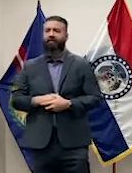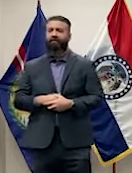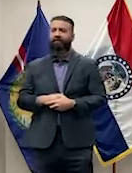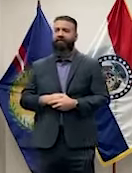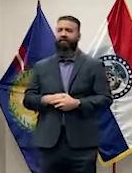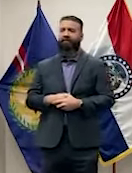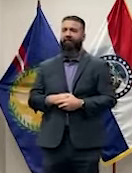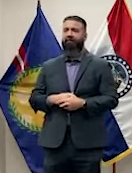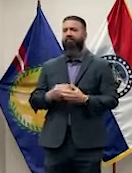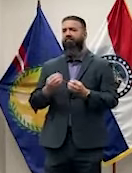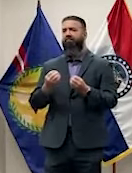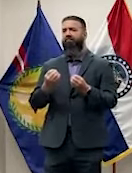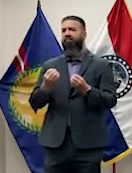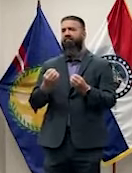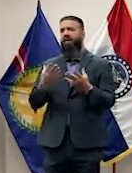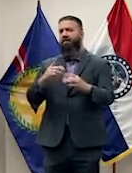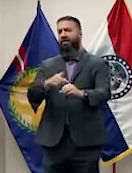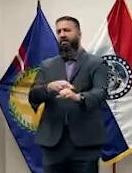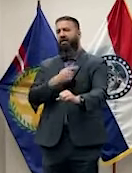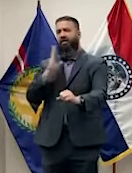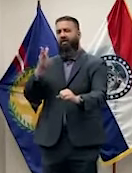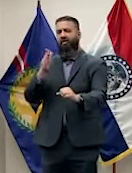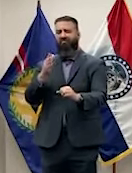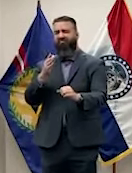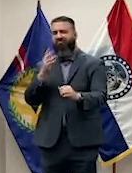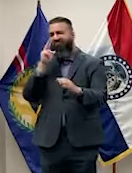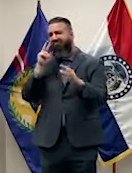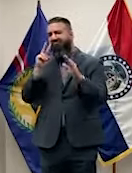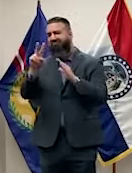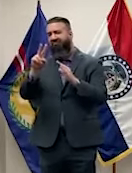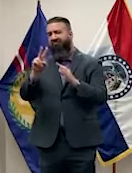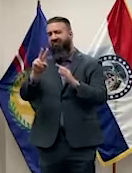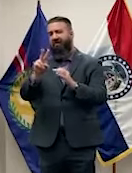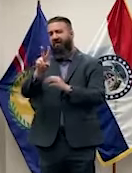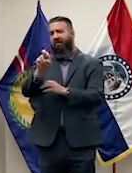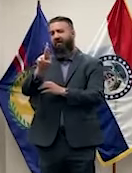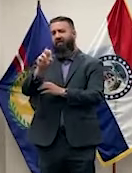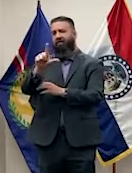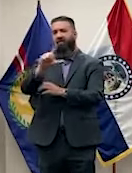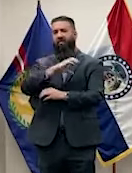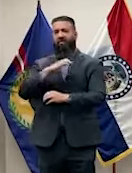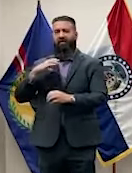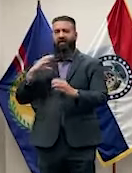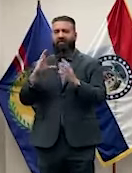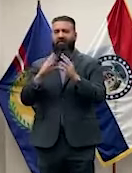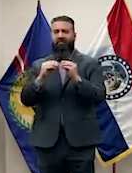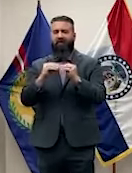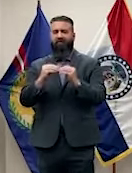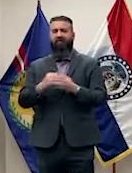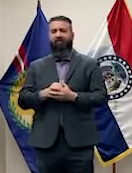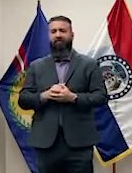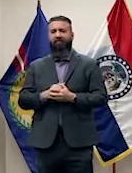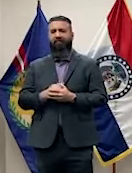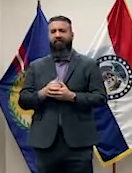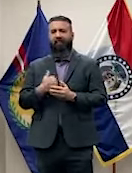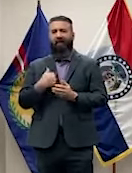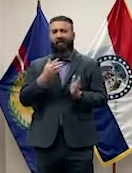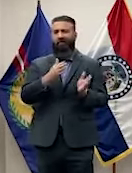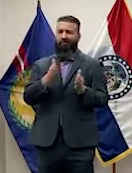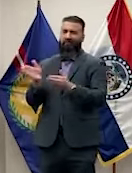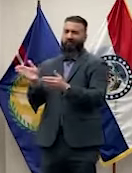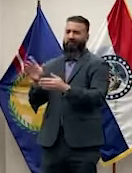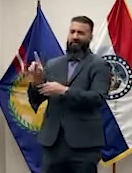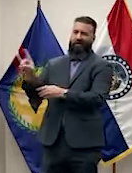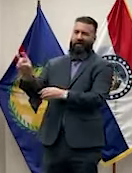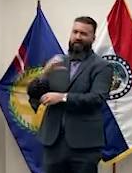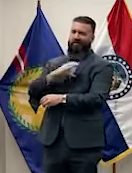being virtual? The question is about virtual council meetings, and I would just direct you back to the county council.